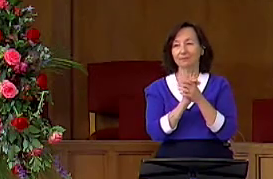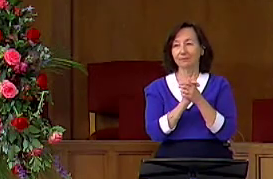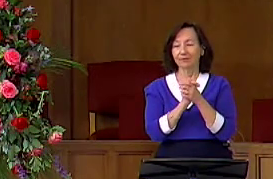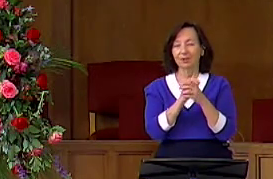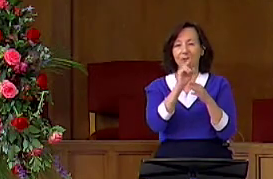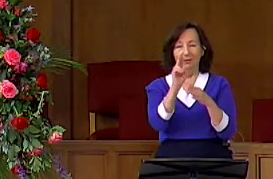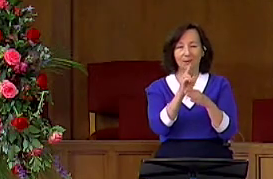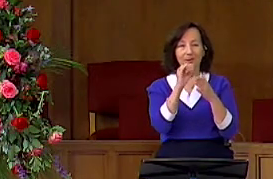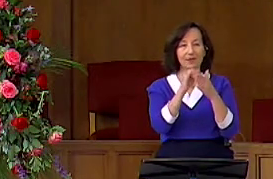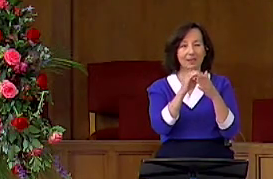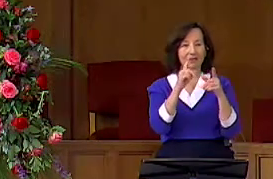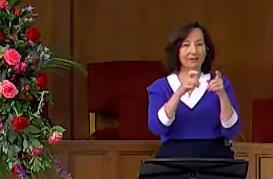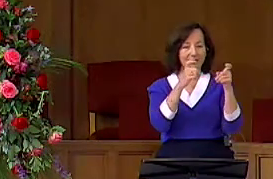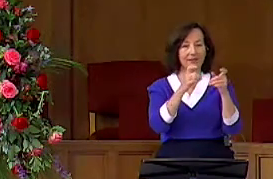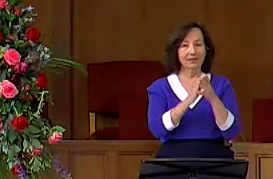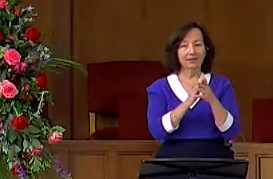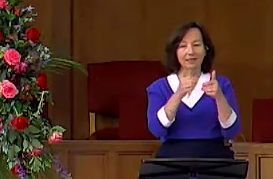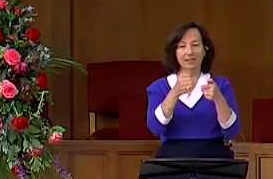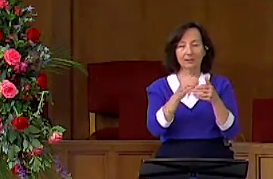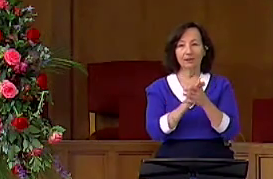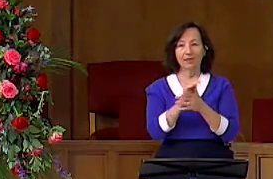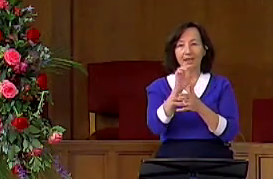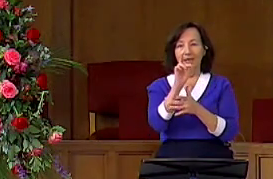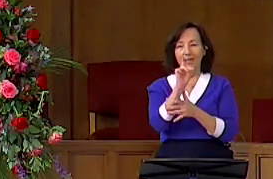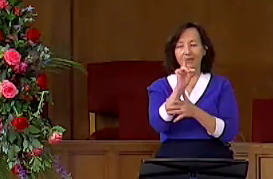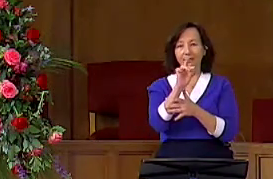to use that gift. Please text me,